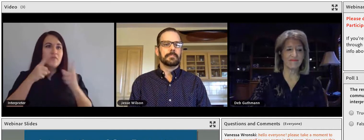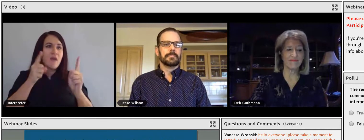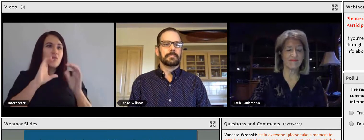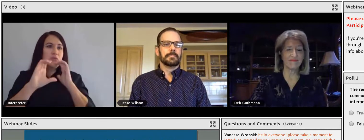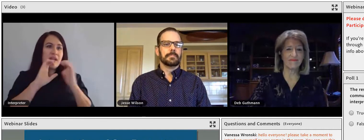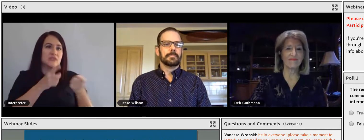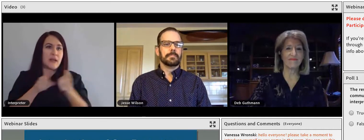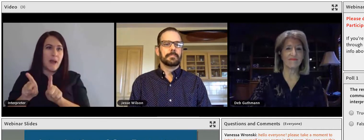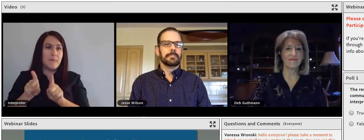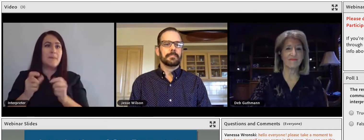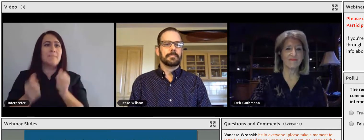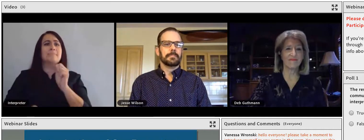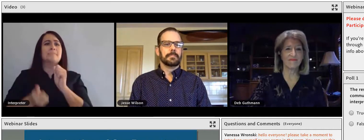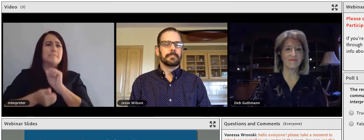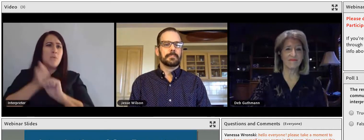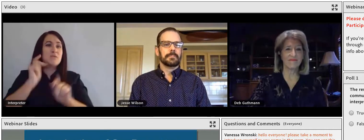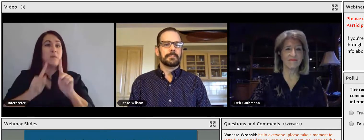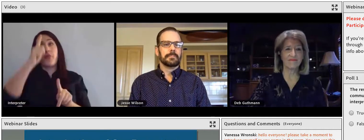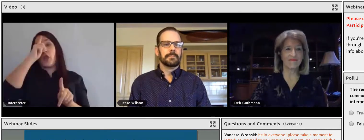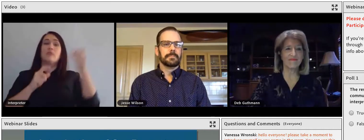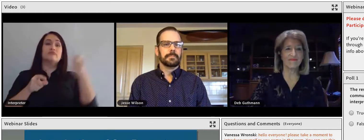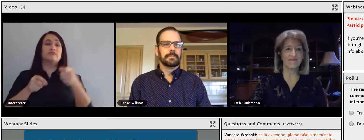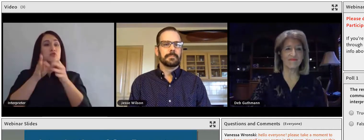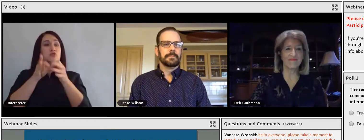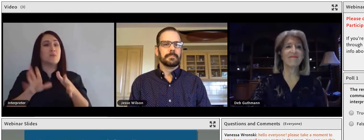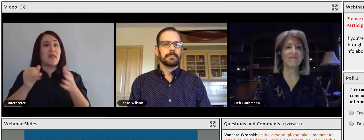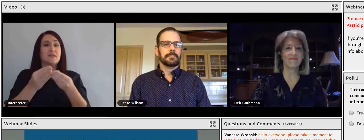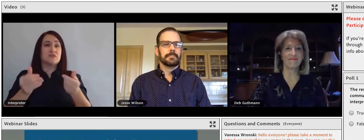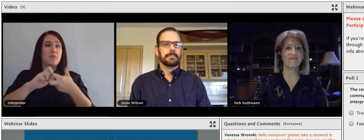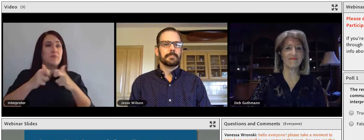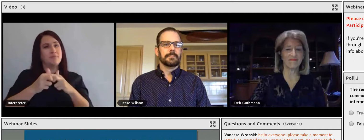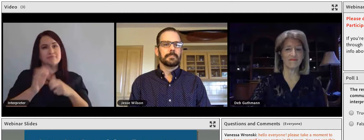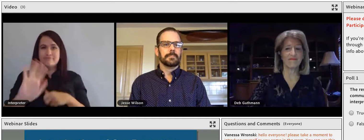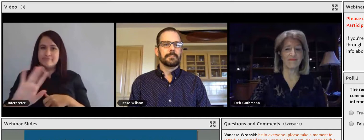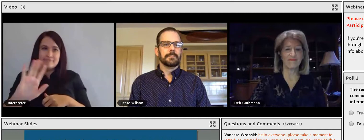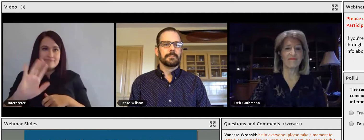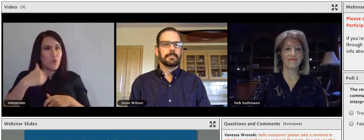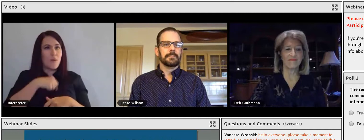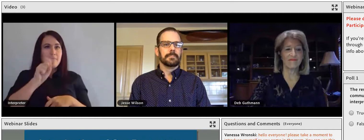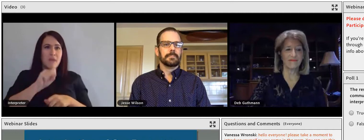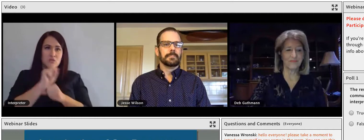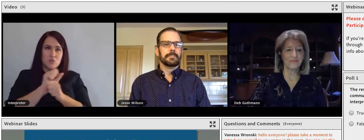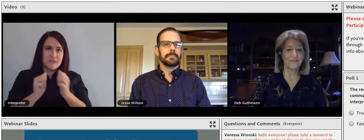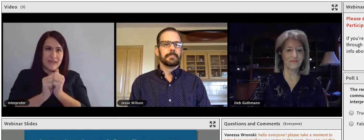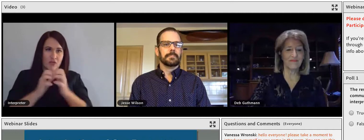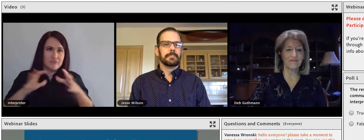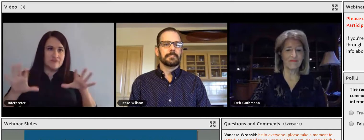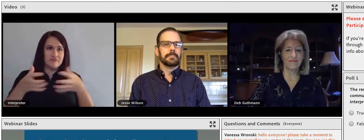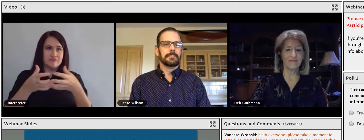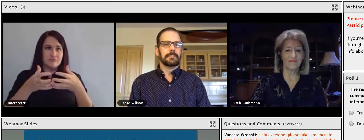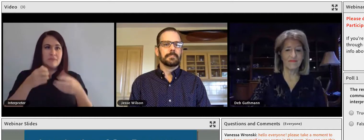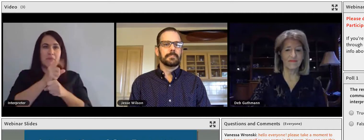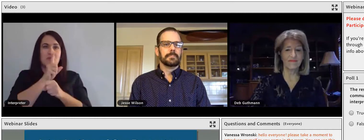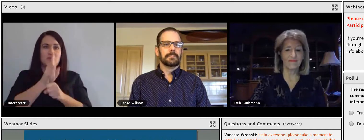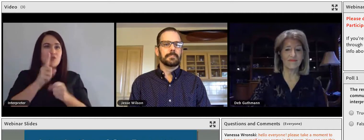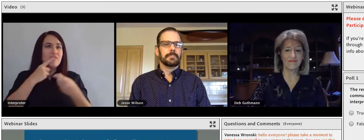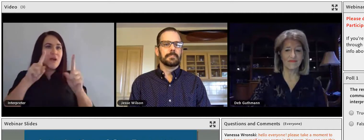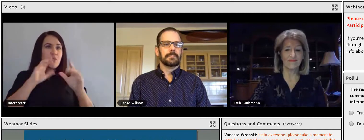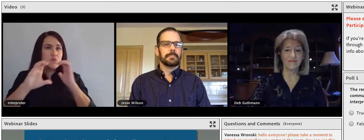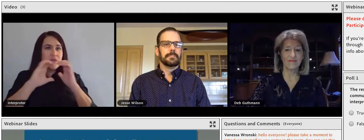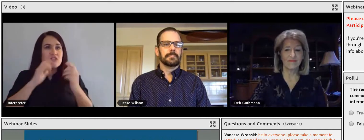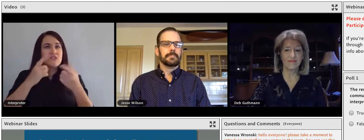that putting an interpreter in the room solves all the problems, and it doesn't. We all work together to ensure effective communication and effective